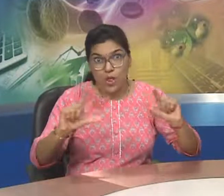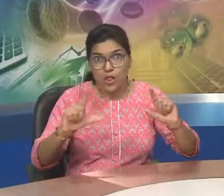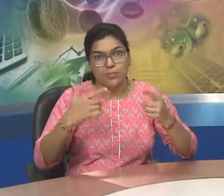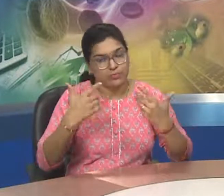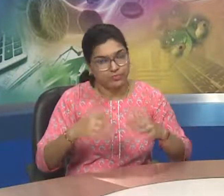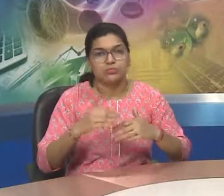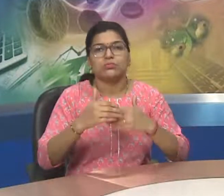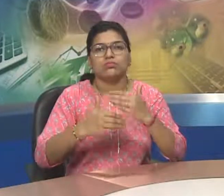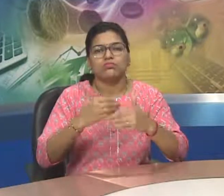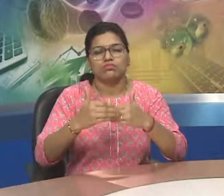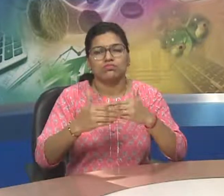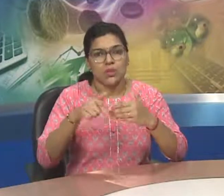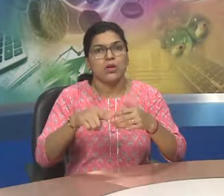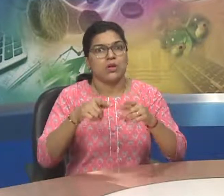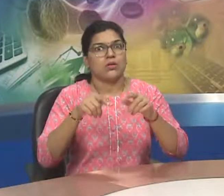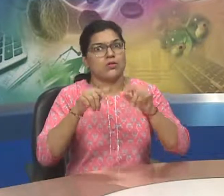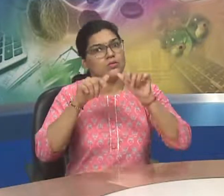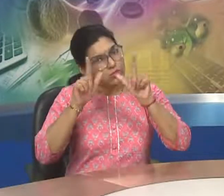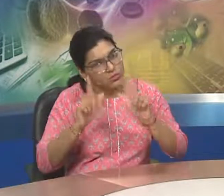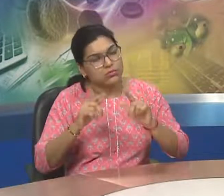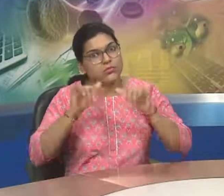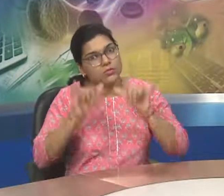lakes and oceans.